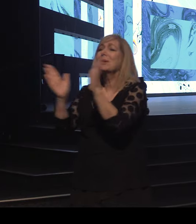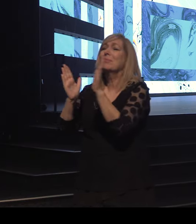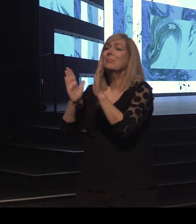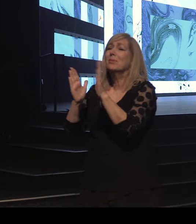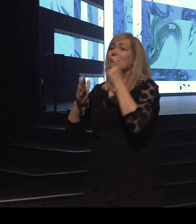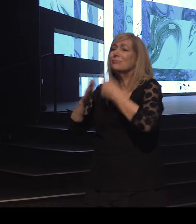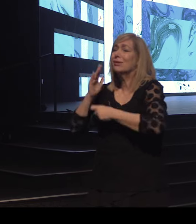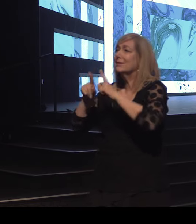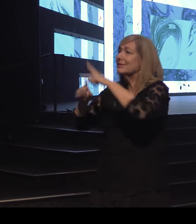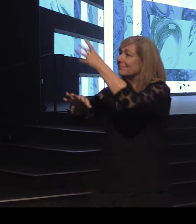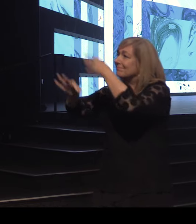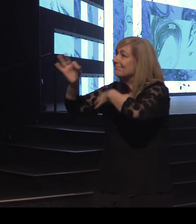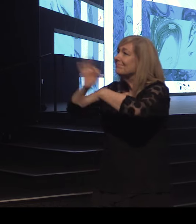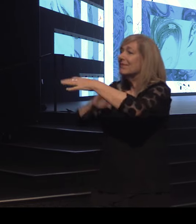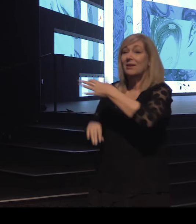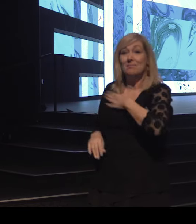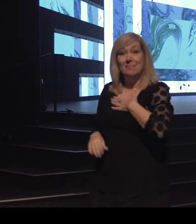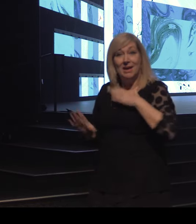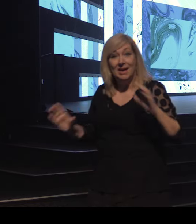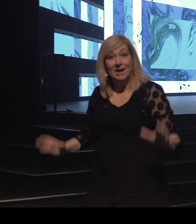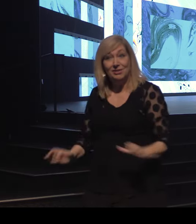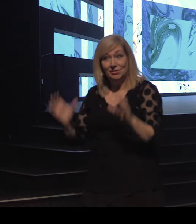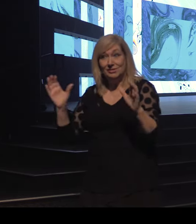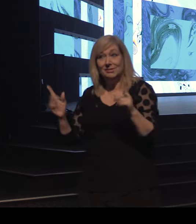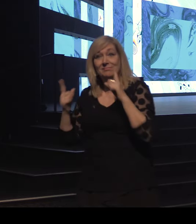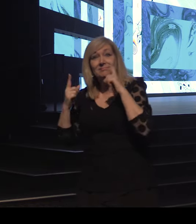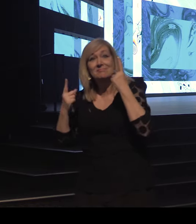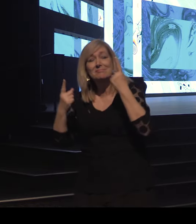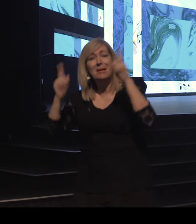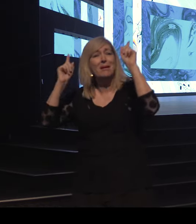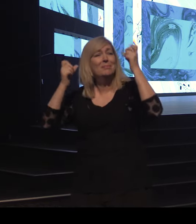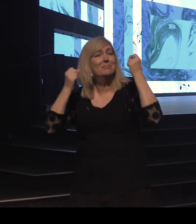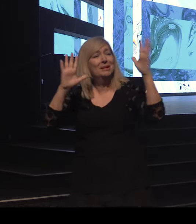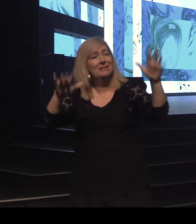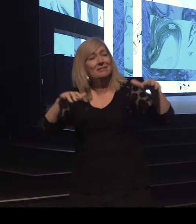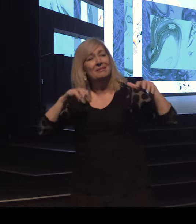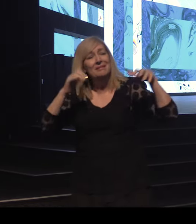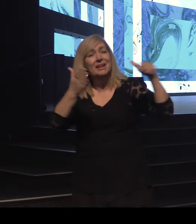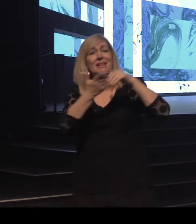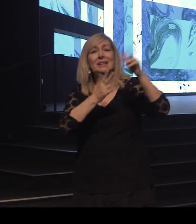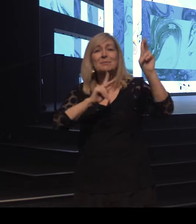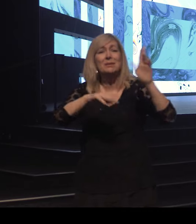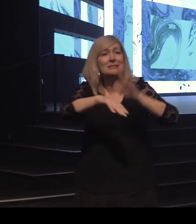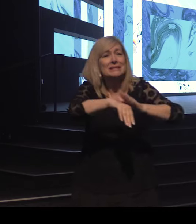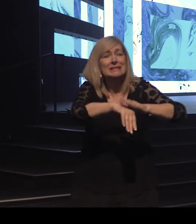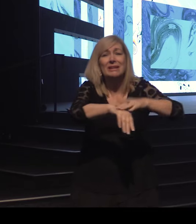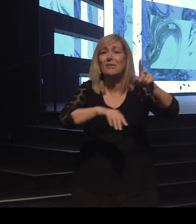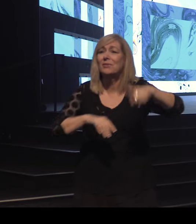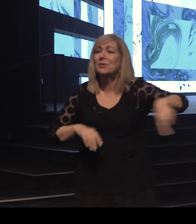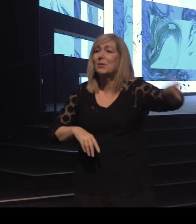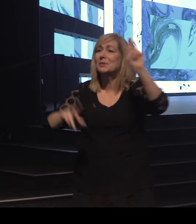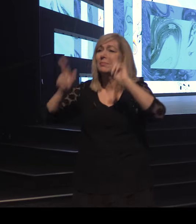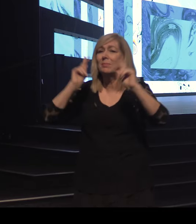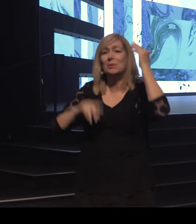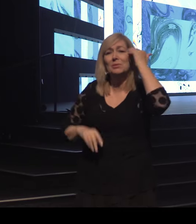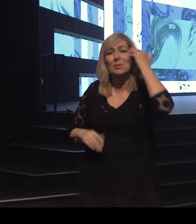pay. If only my actions can lead to thousands of people being warned and